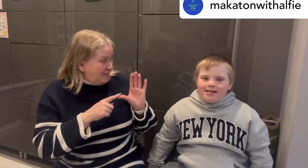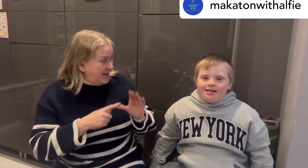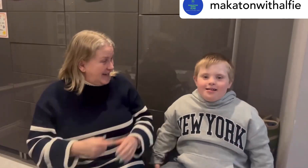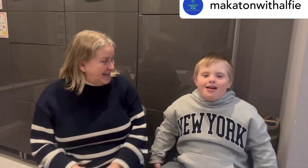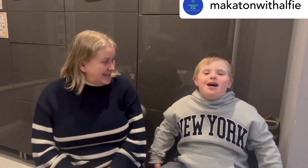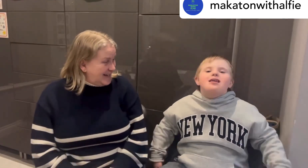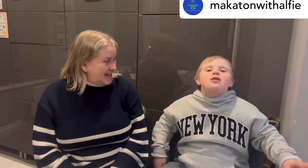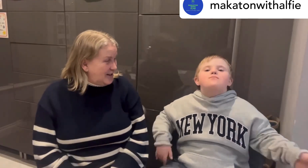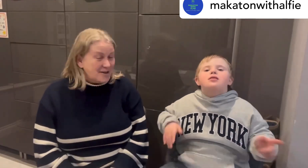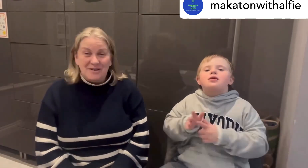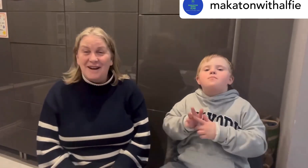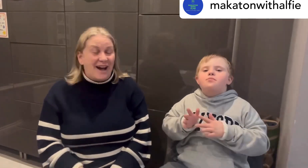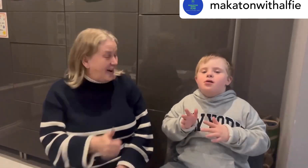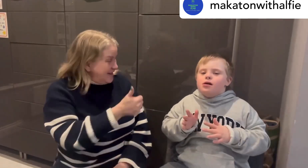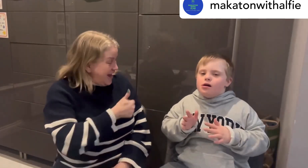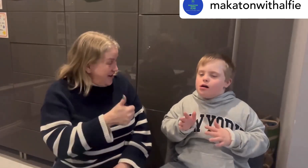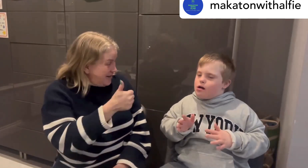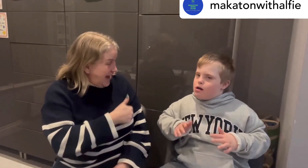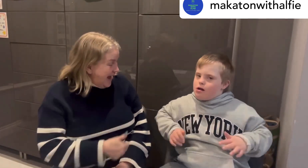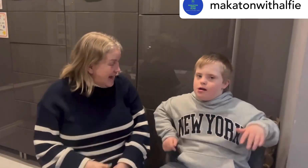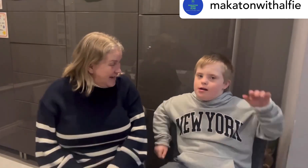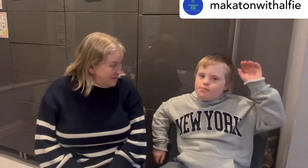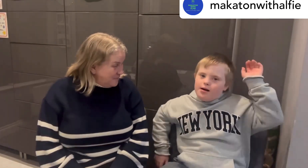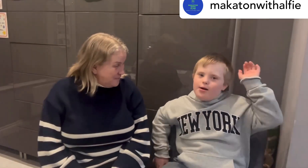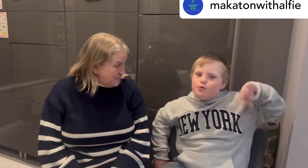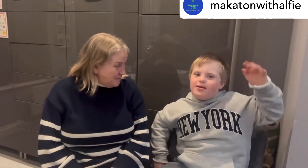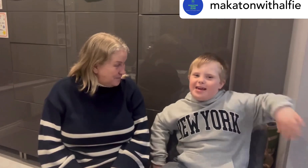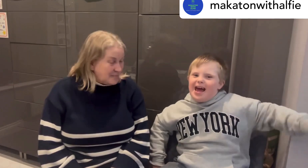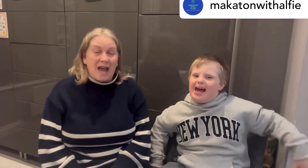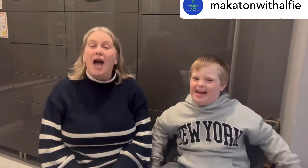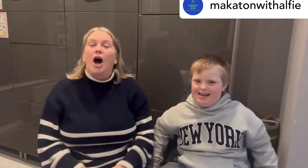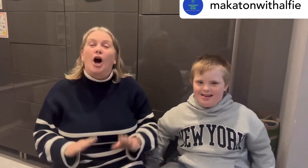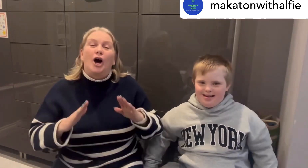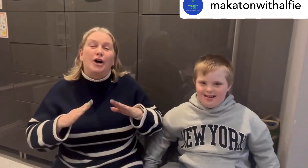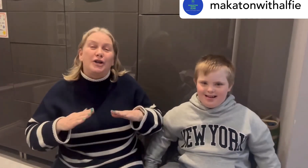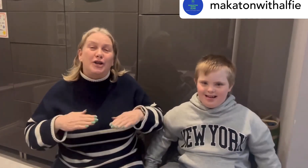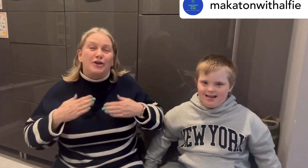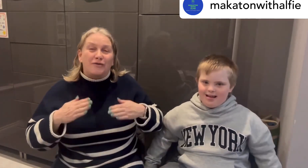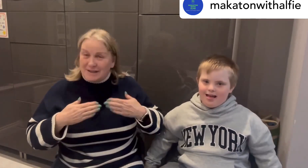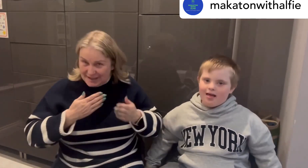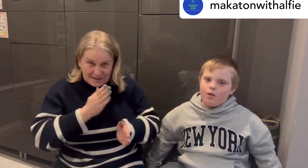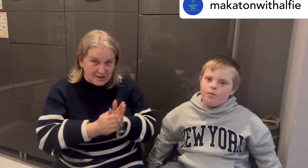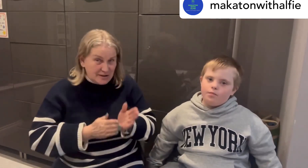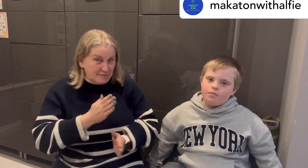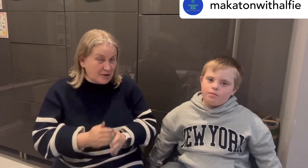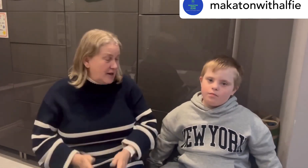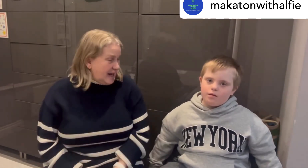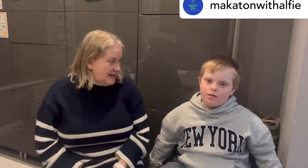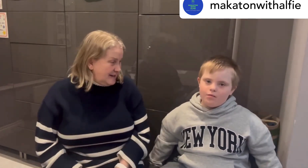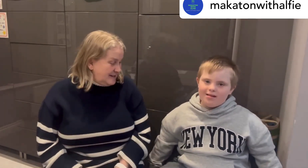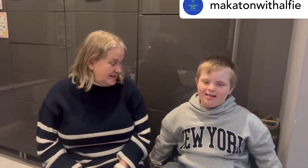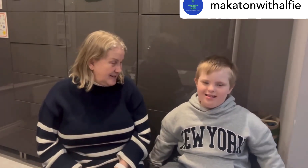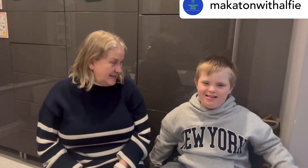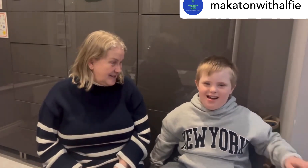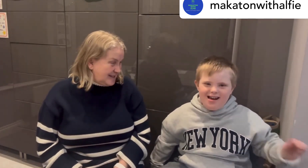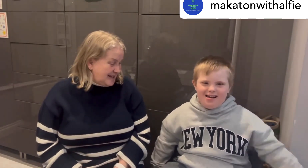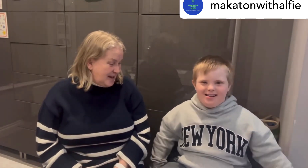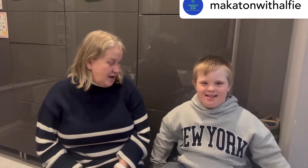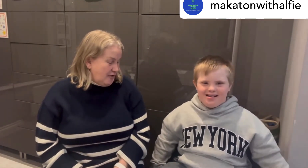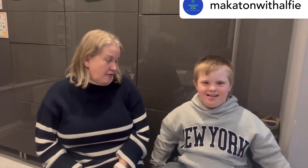Alfie? Hi, love. Are you okay? Like, okay. Are you ready to do some signing? Yeah. Right,